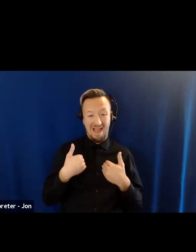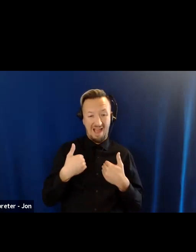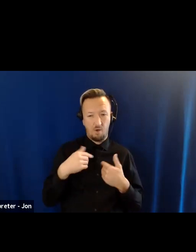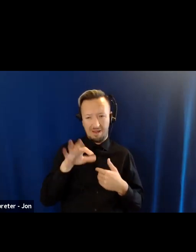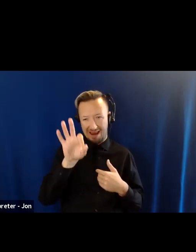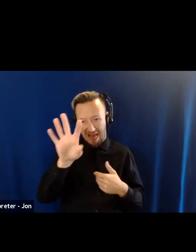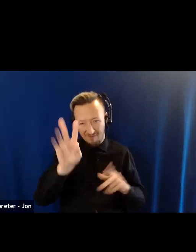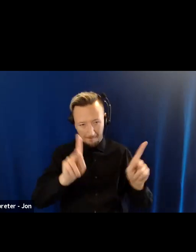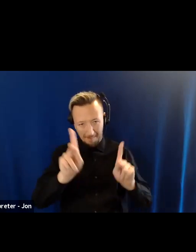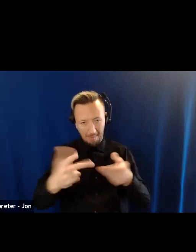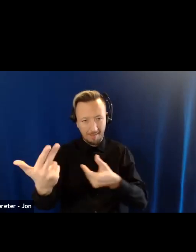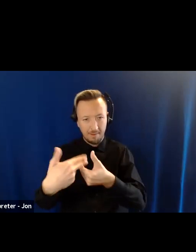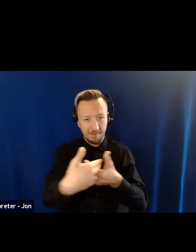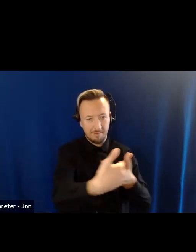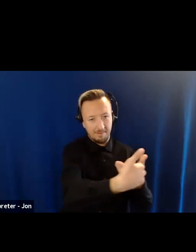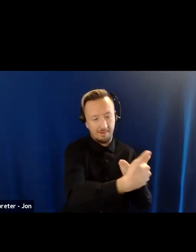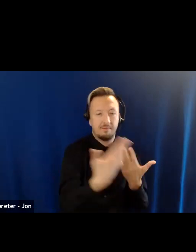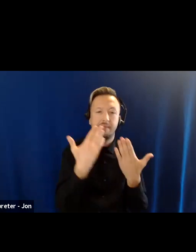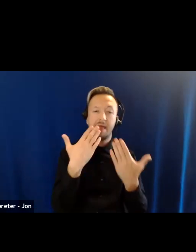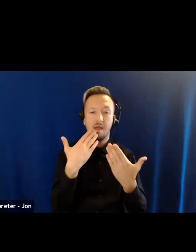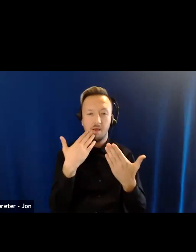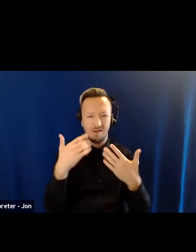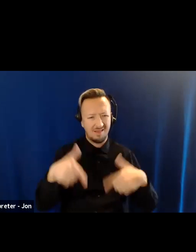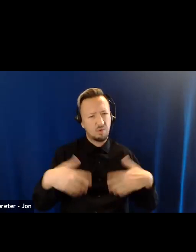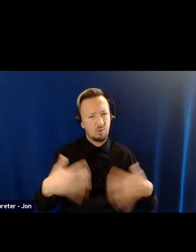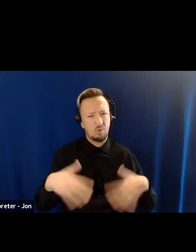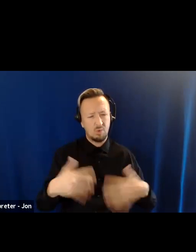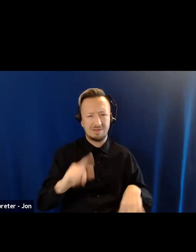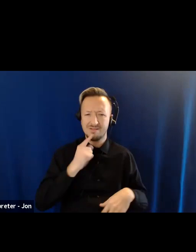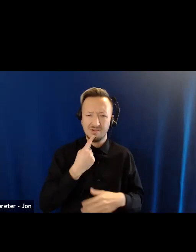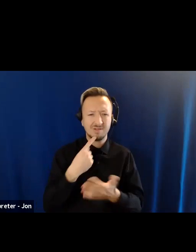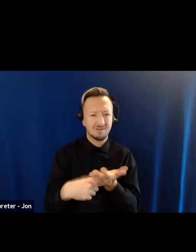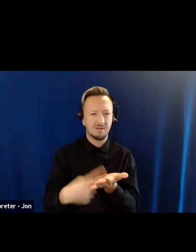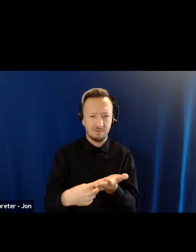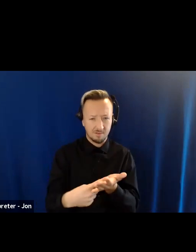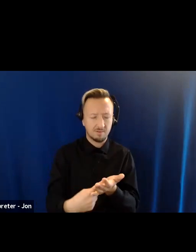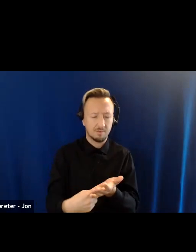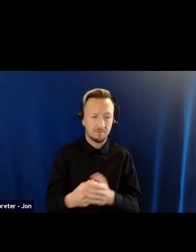all for joining this very critical conversation.